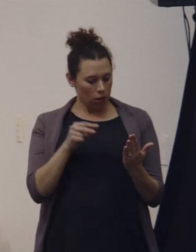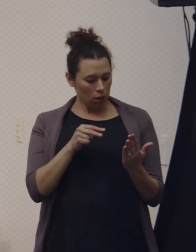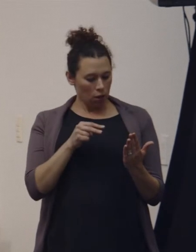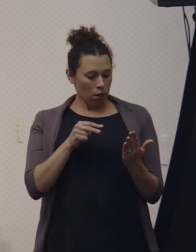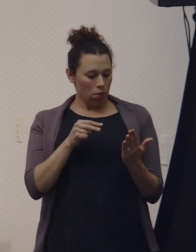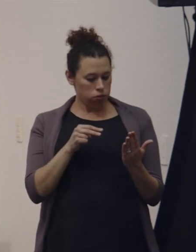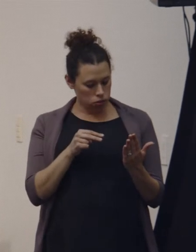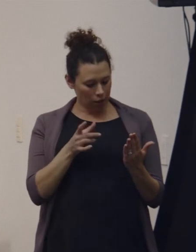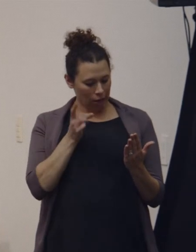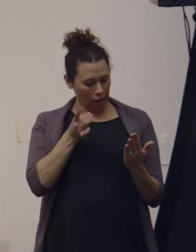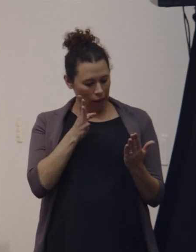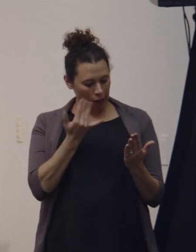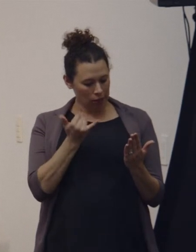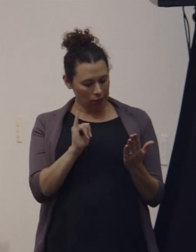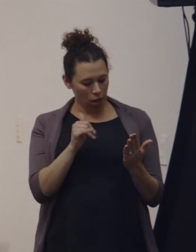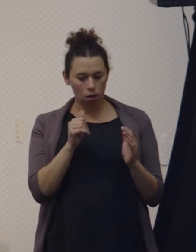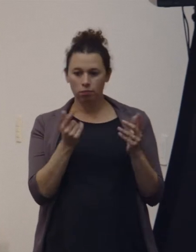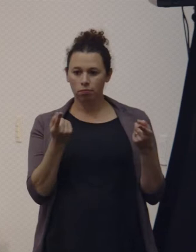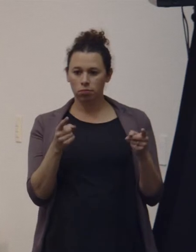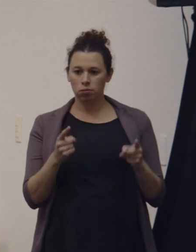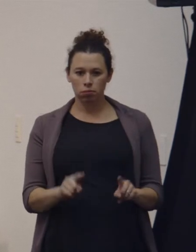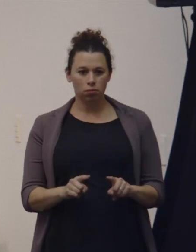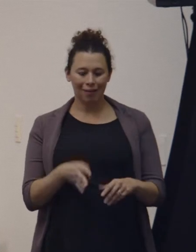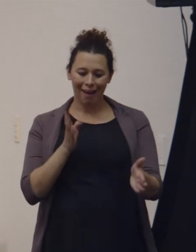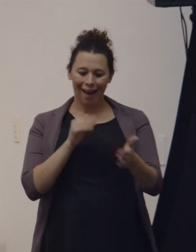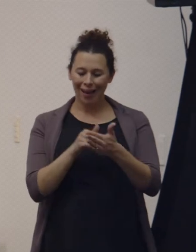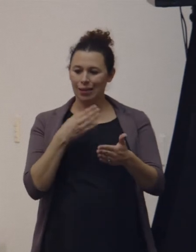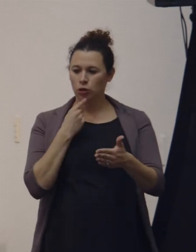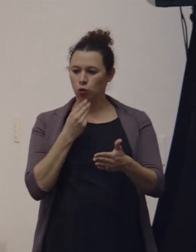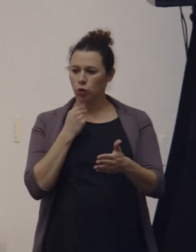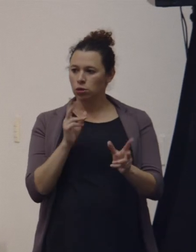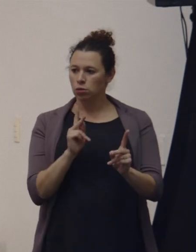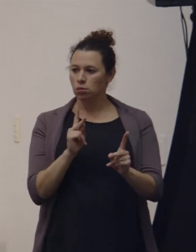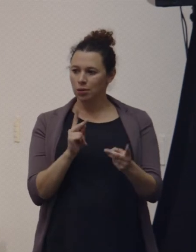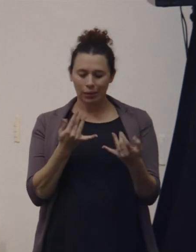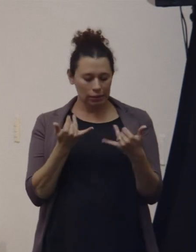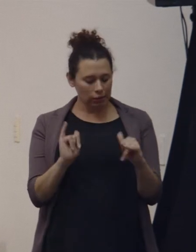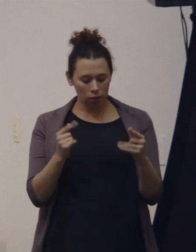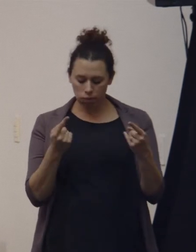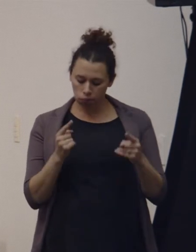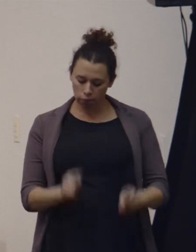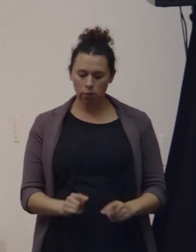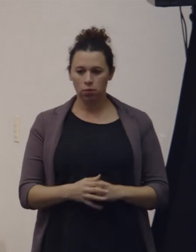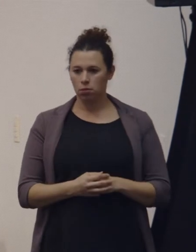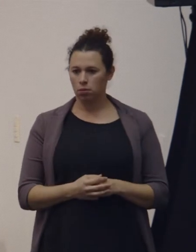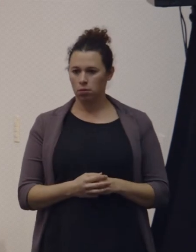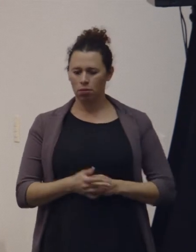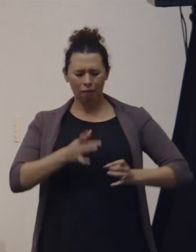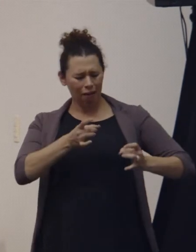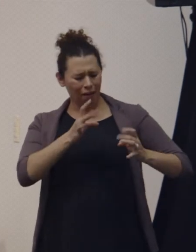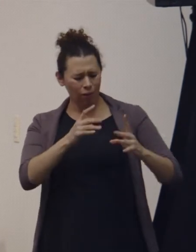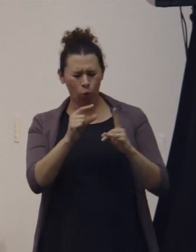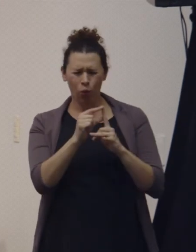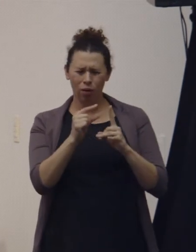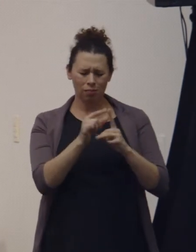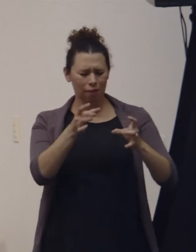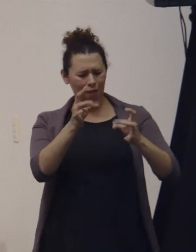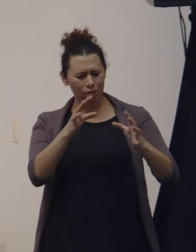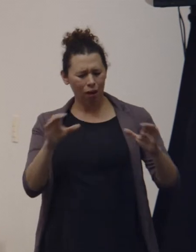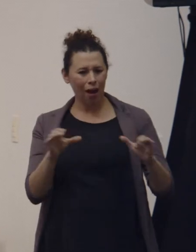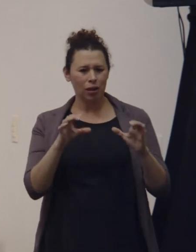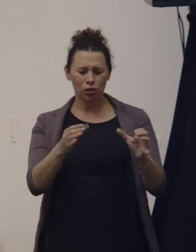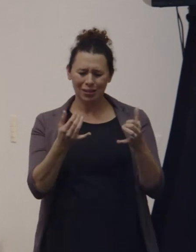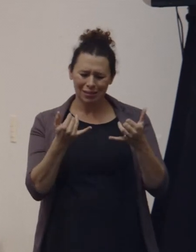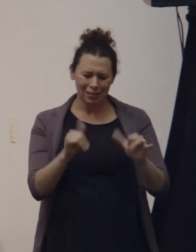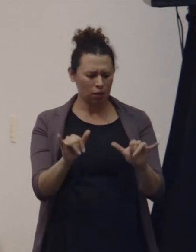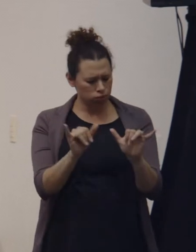that hate and anti-Semitism are prevalent. There is no shortage of hateful words or actions toward those who are